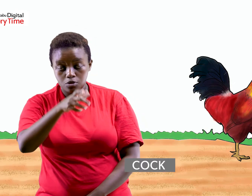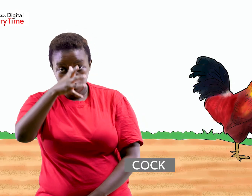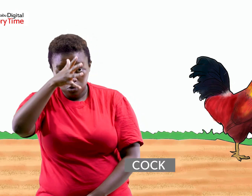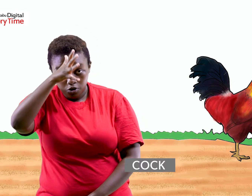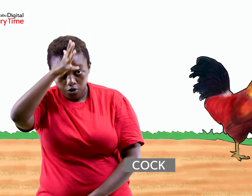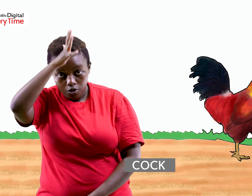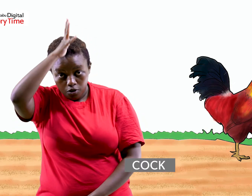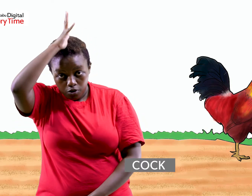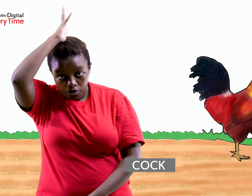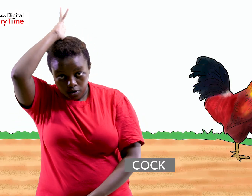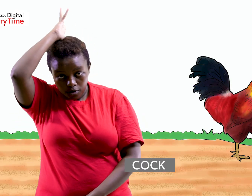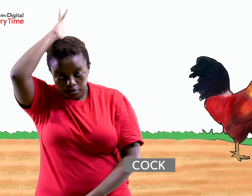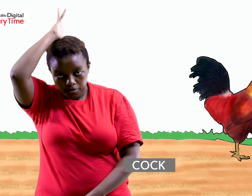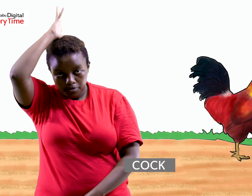Coke.